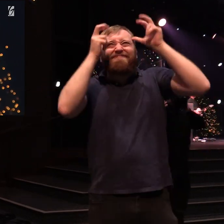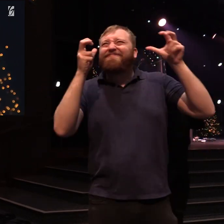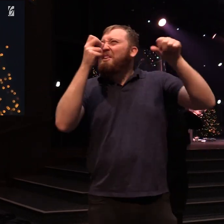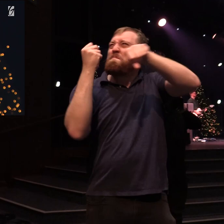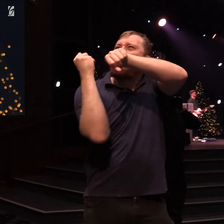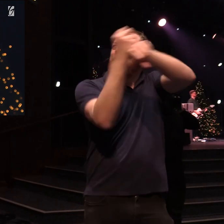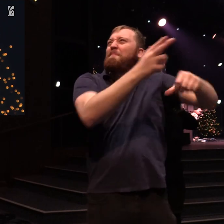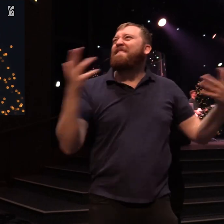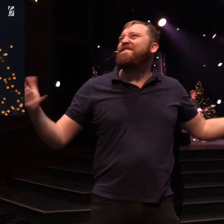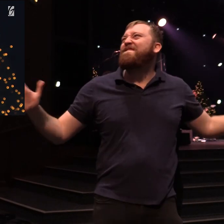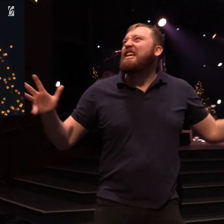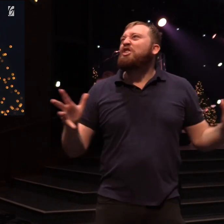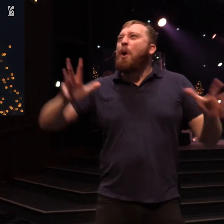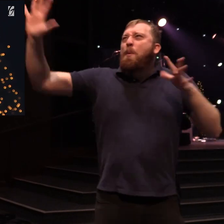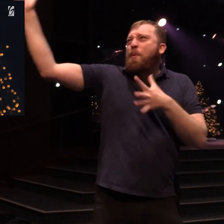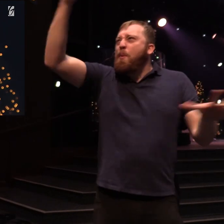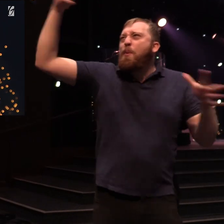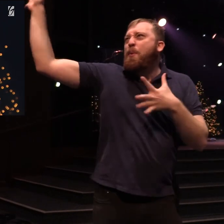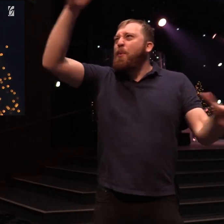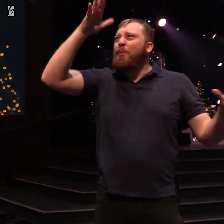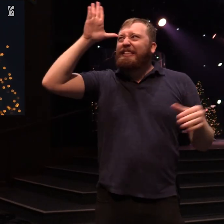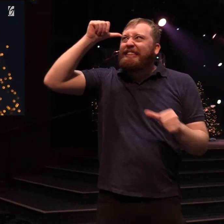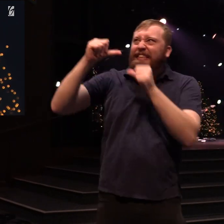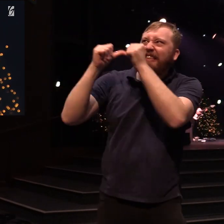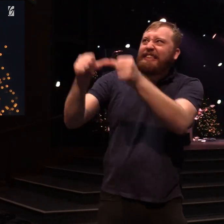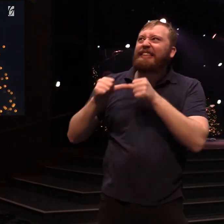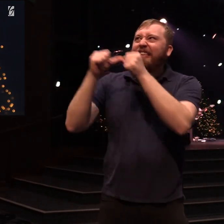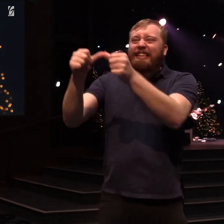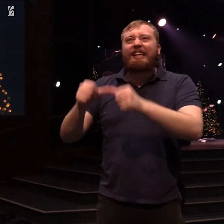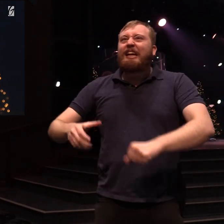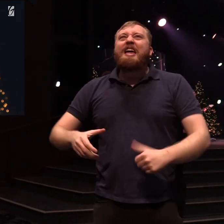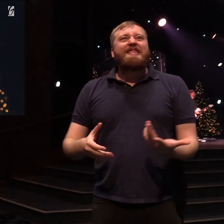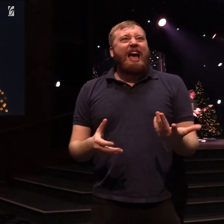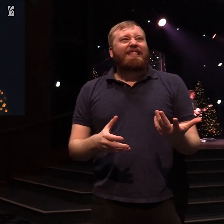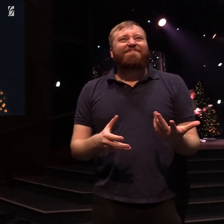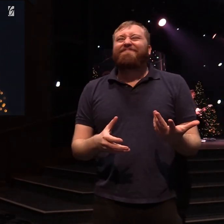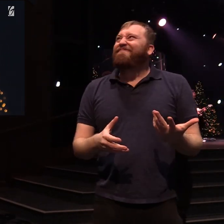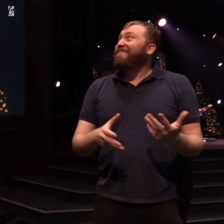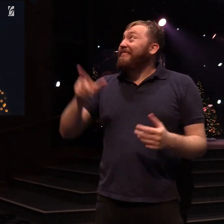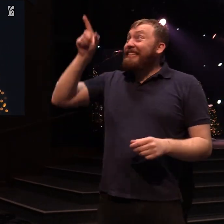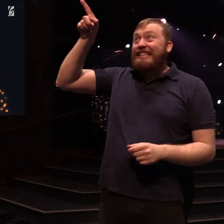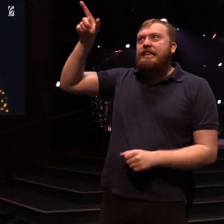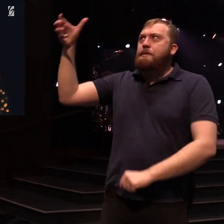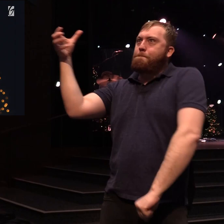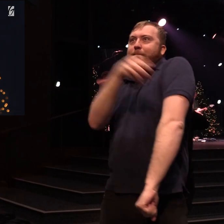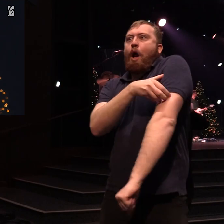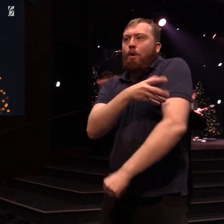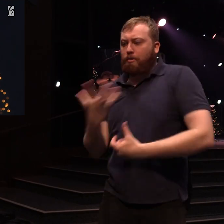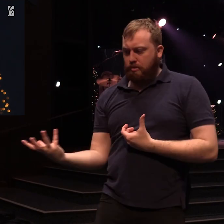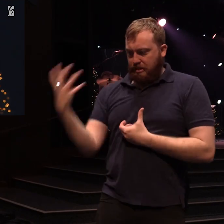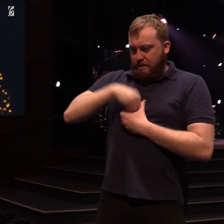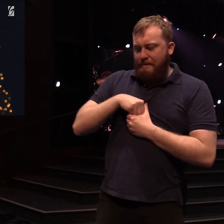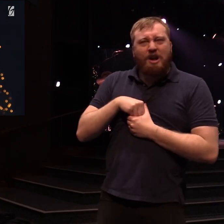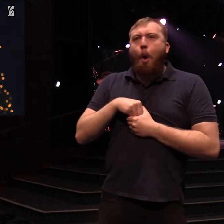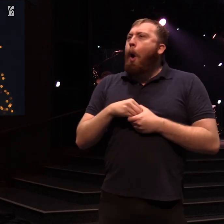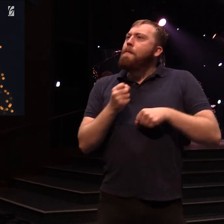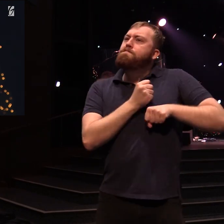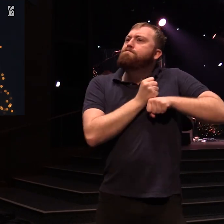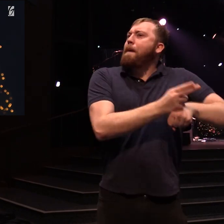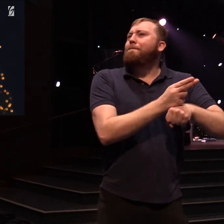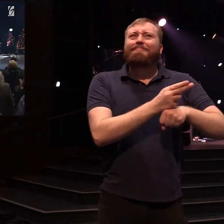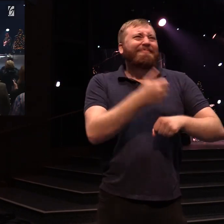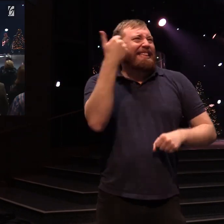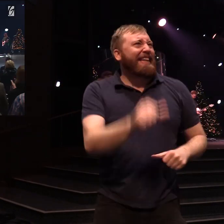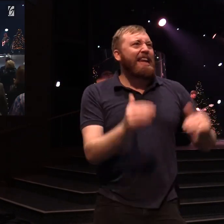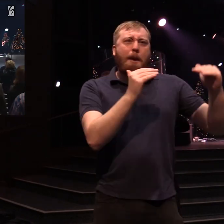enemy that's coming against your life, the power of the spirit present at work in you is greater than any force coming against you. Can you say thank you to